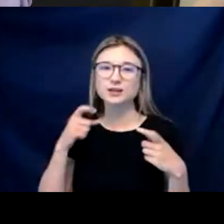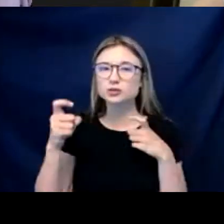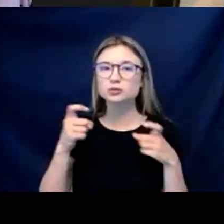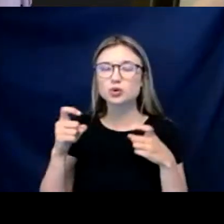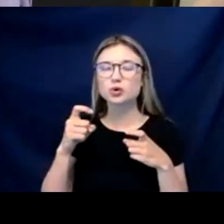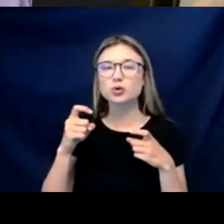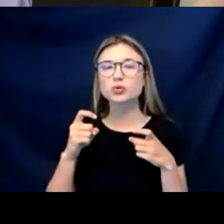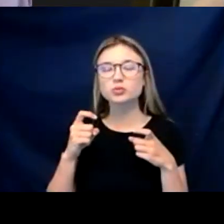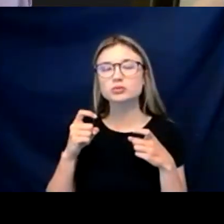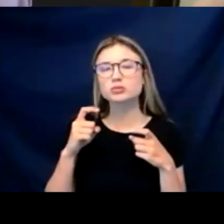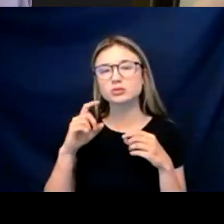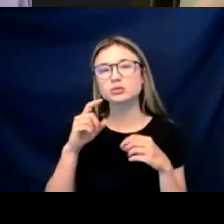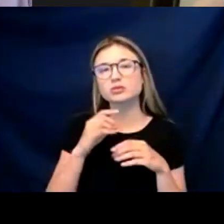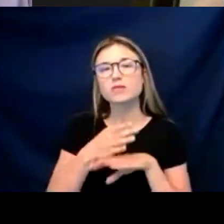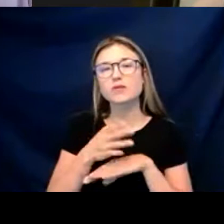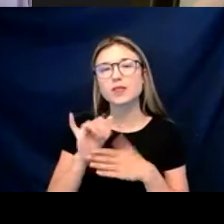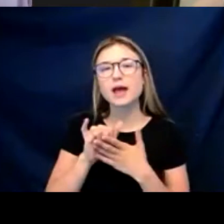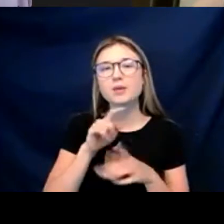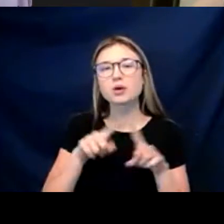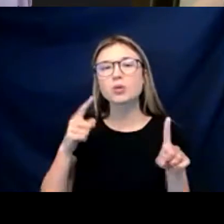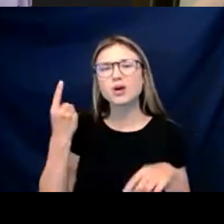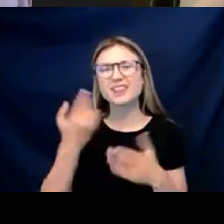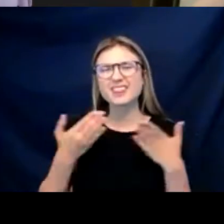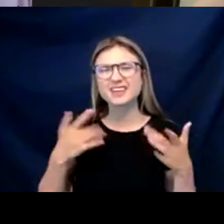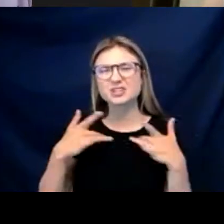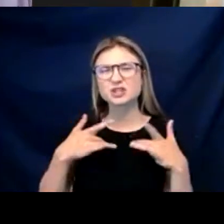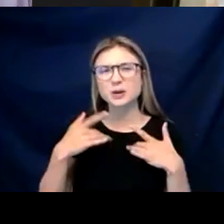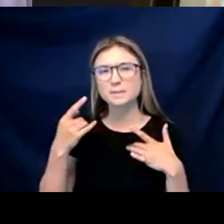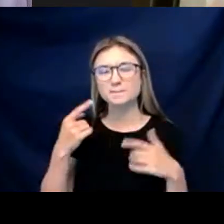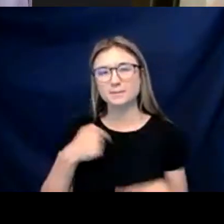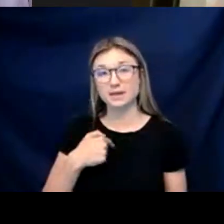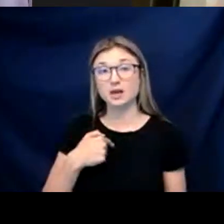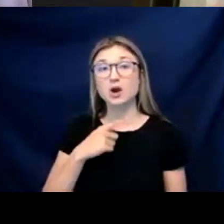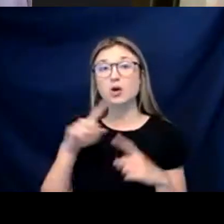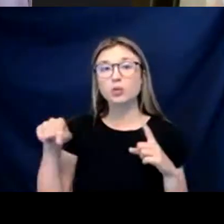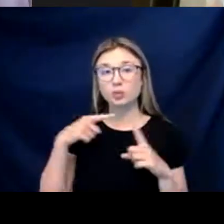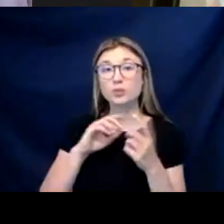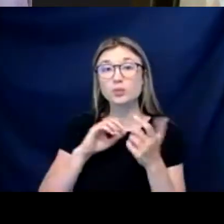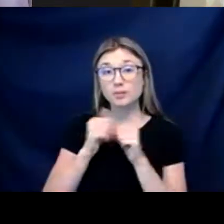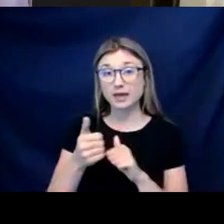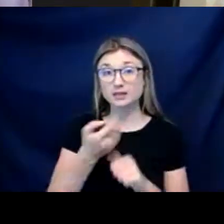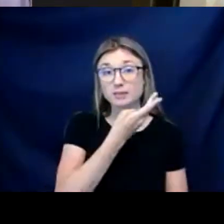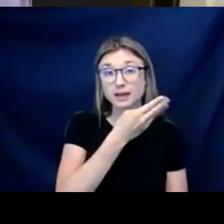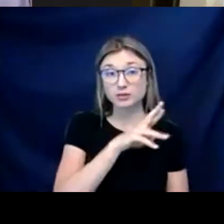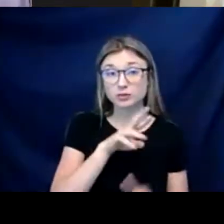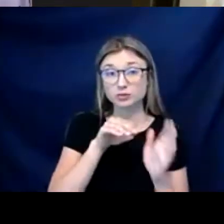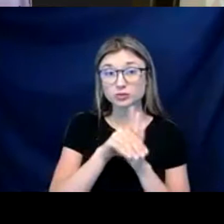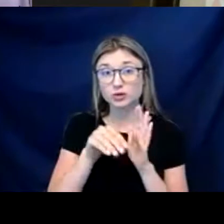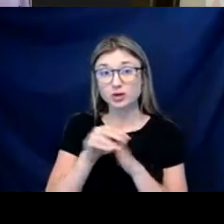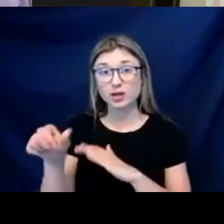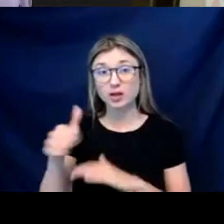concerning for me is that when we passed this at the city level, you know, Baton Rouge and New Orleans were the other cities that had this